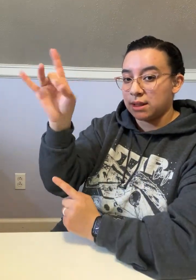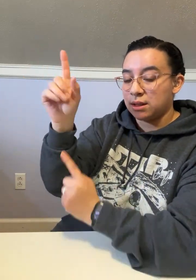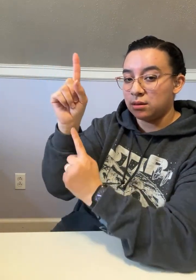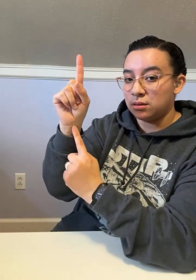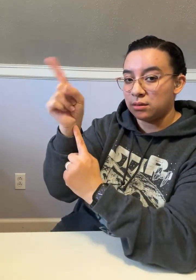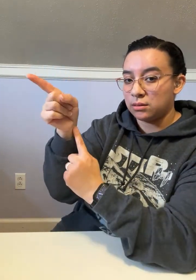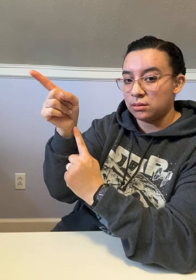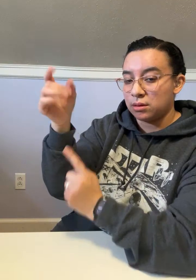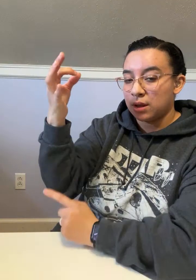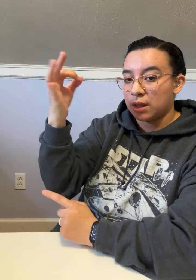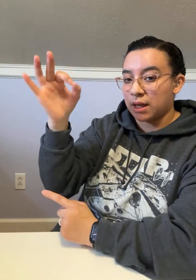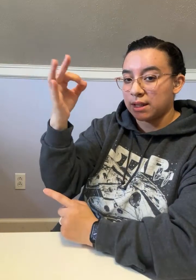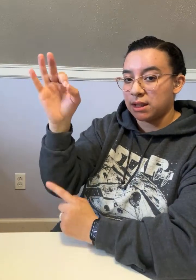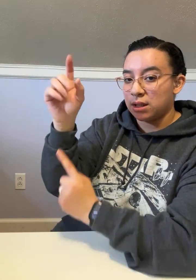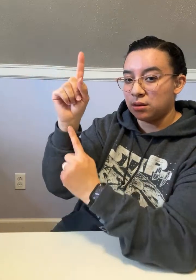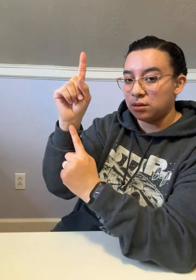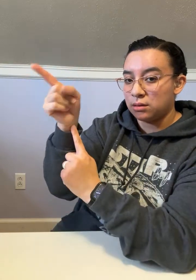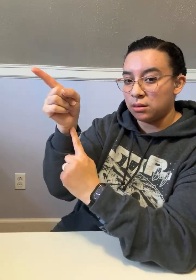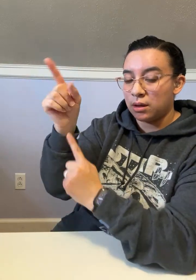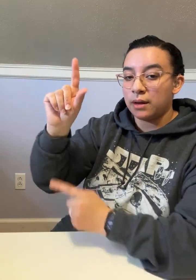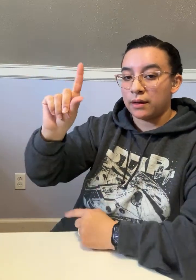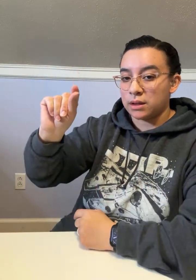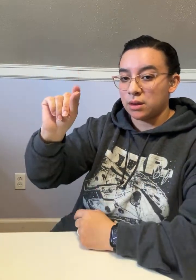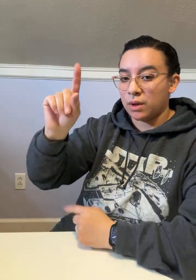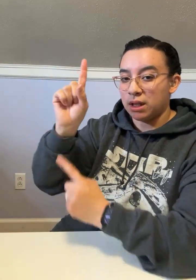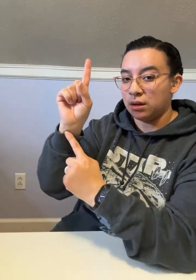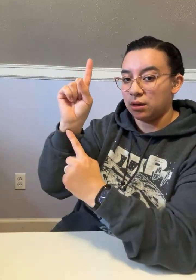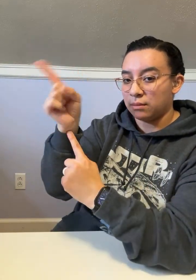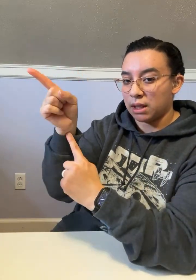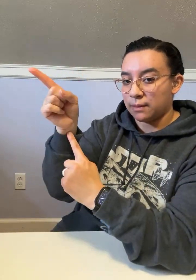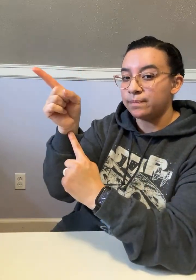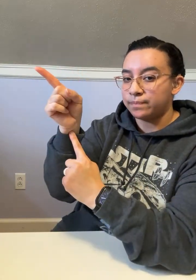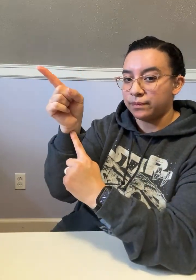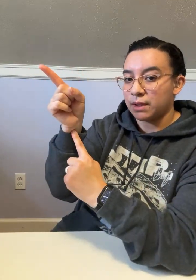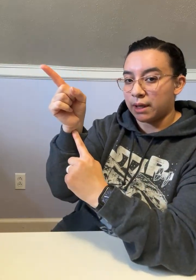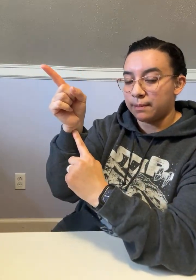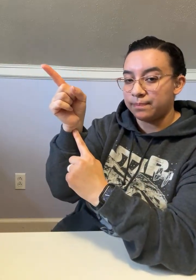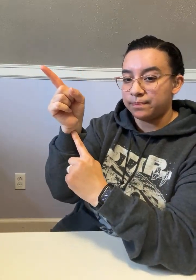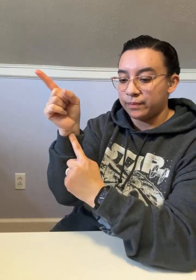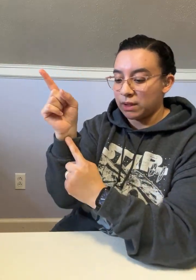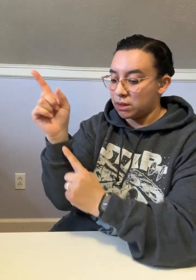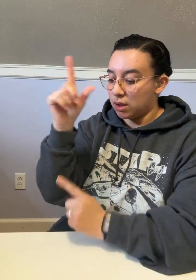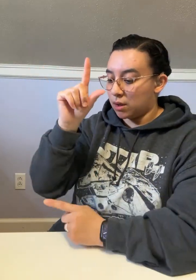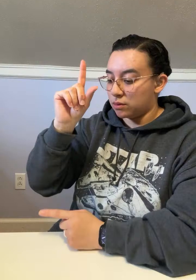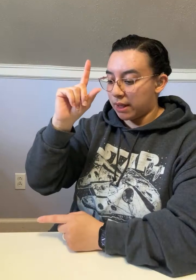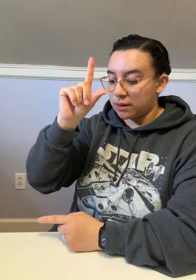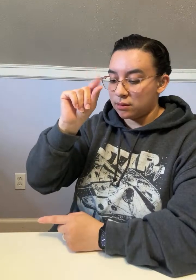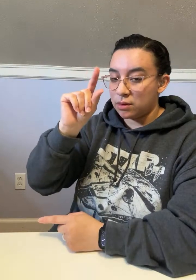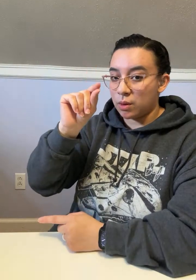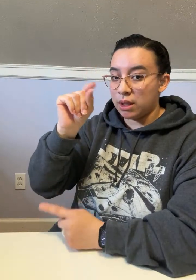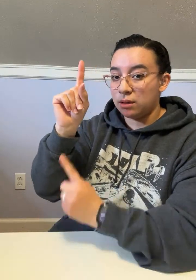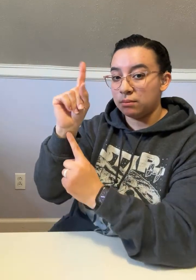18, 19, then 20 minute. All right, so you go like 20